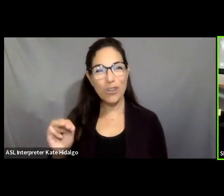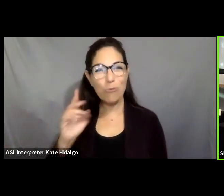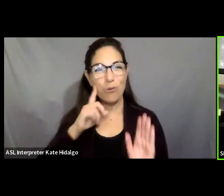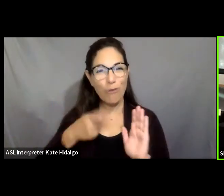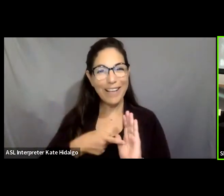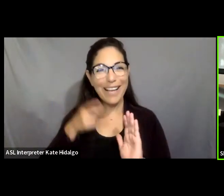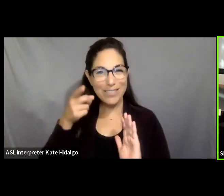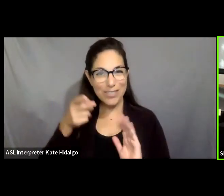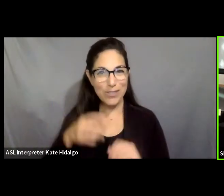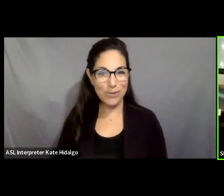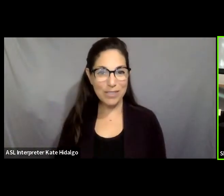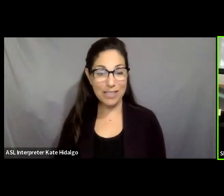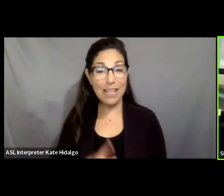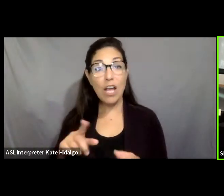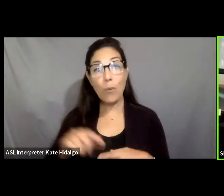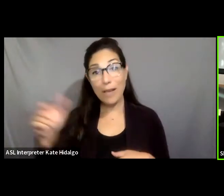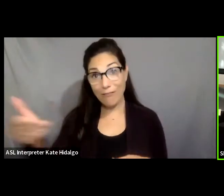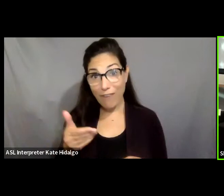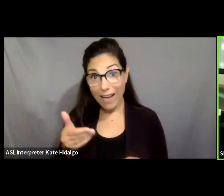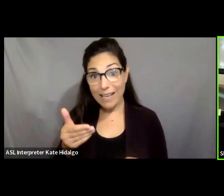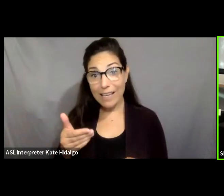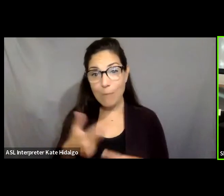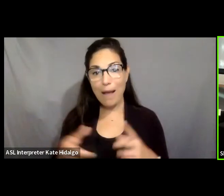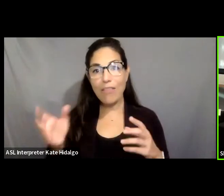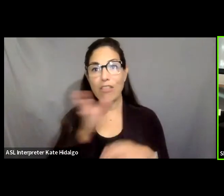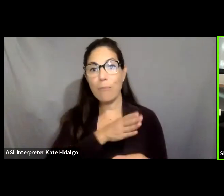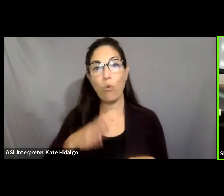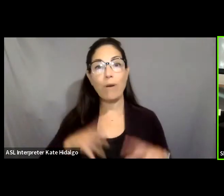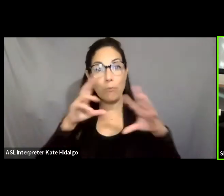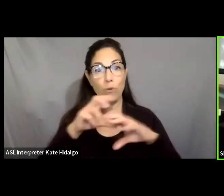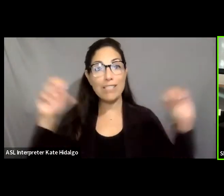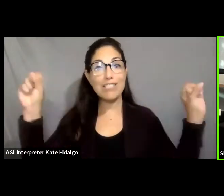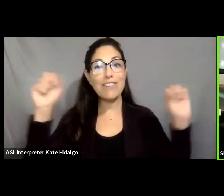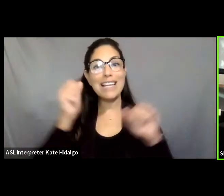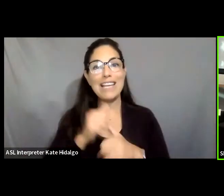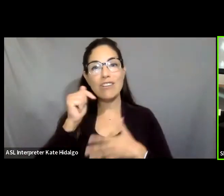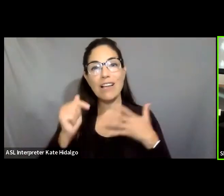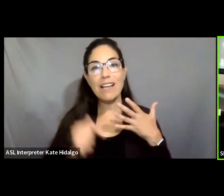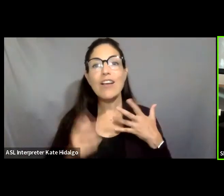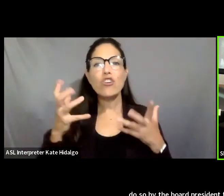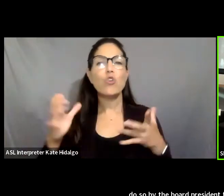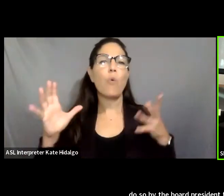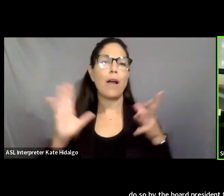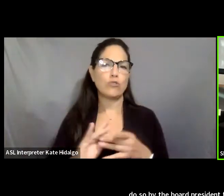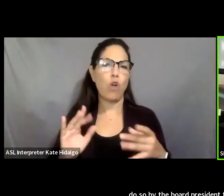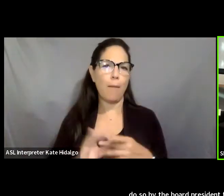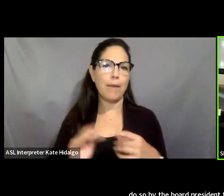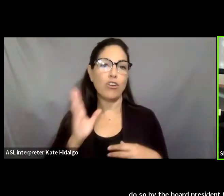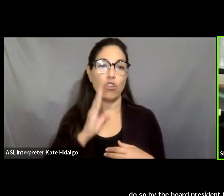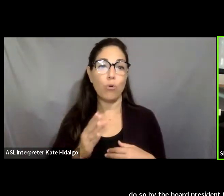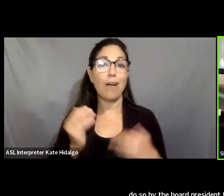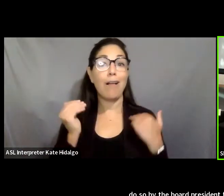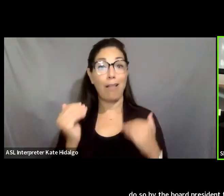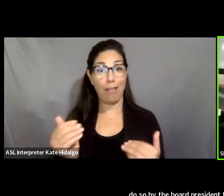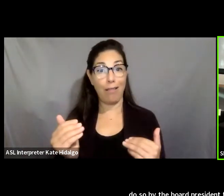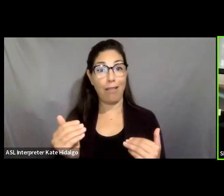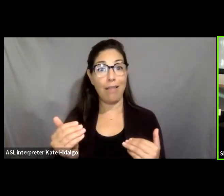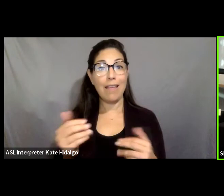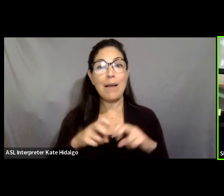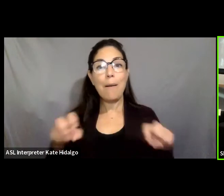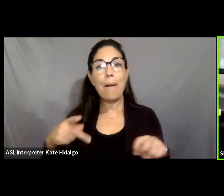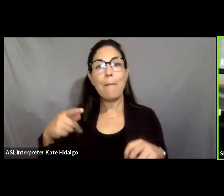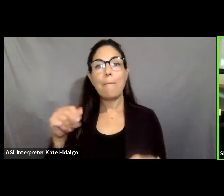recognized. When invited to do so by the board president for each item on which you will wish to comment, you will be admitted to speak as a panelist